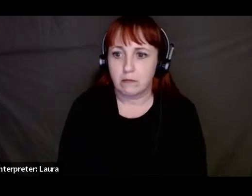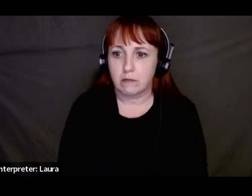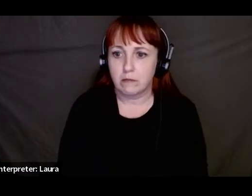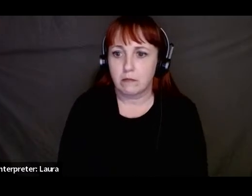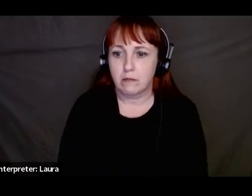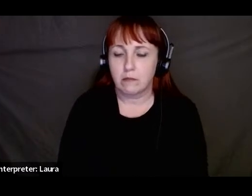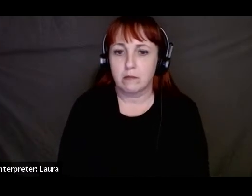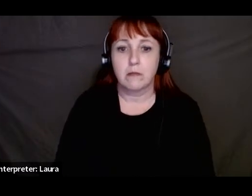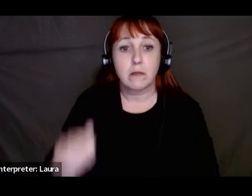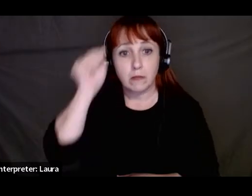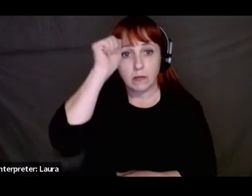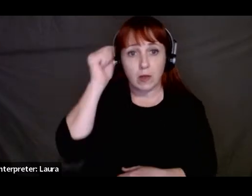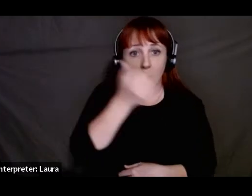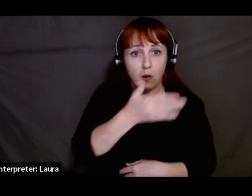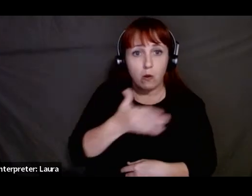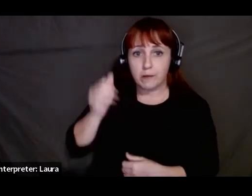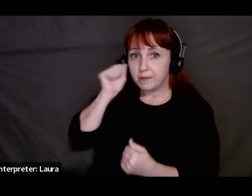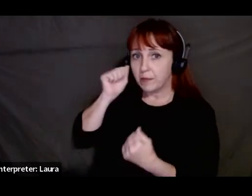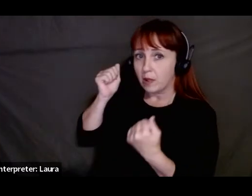Aloha.